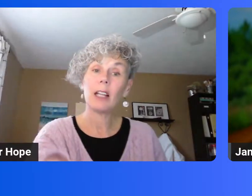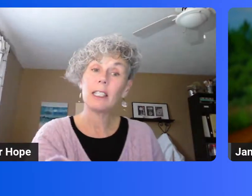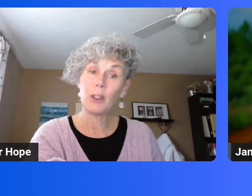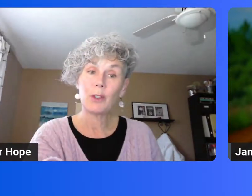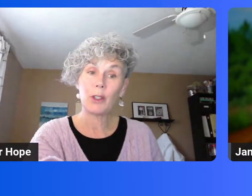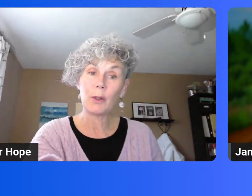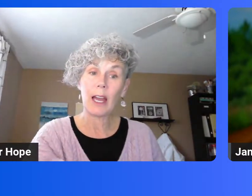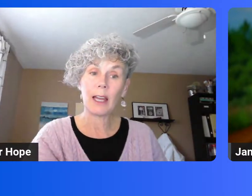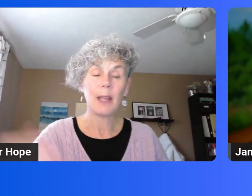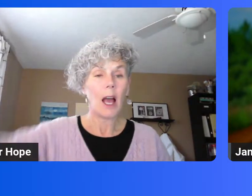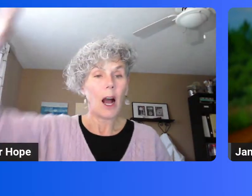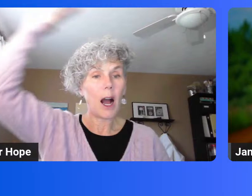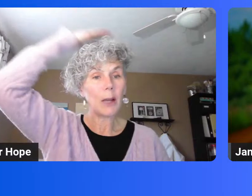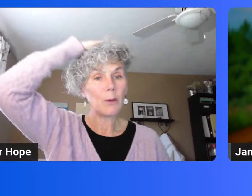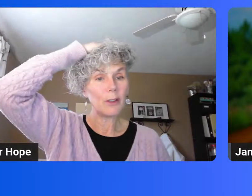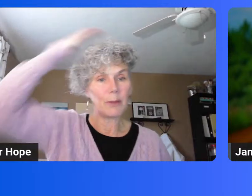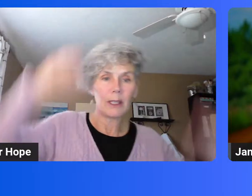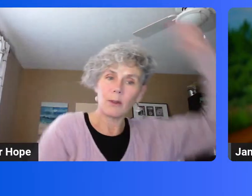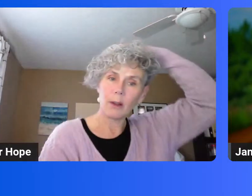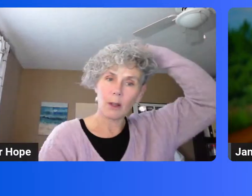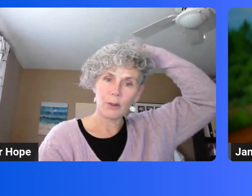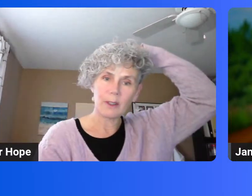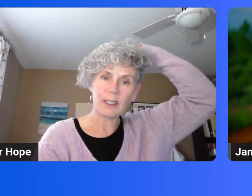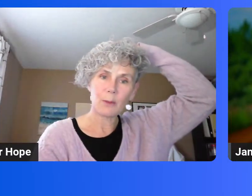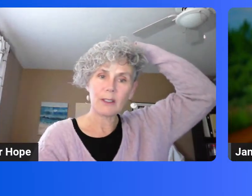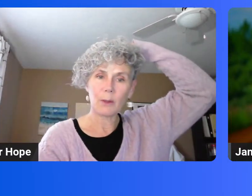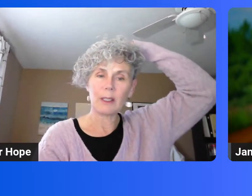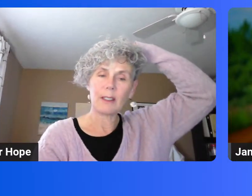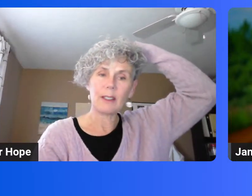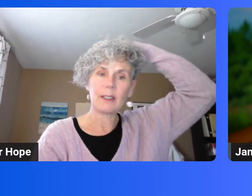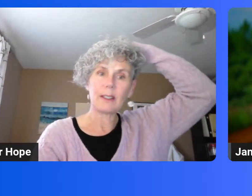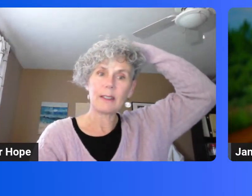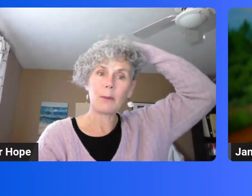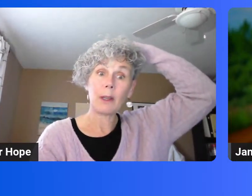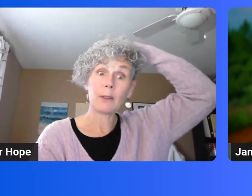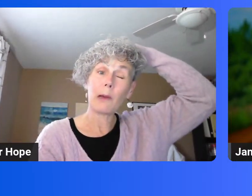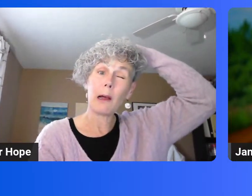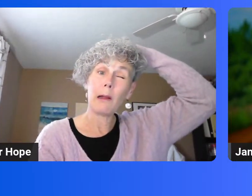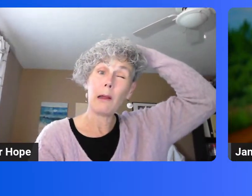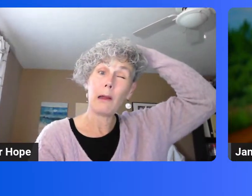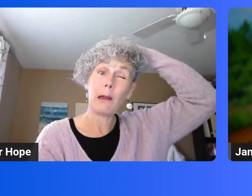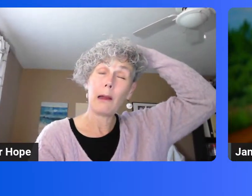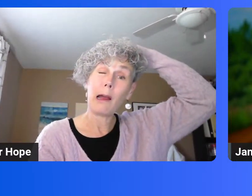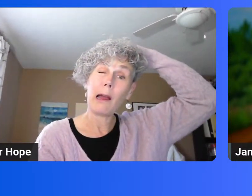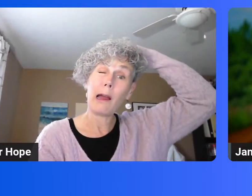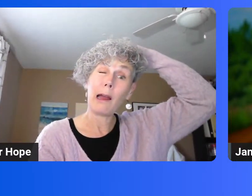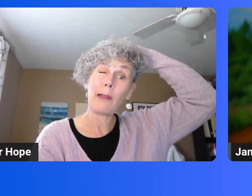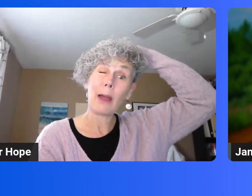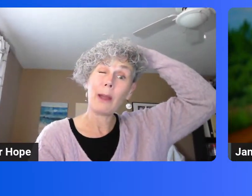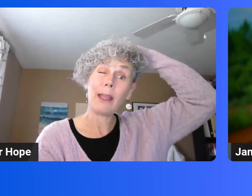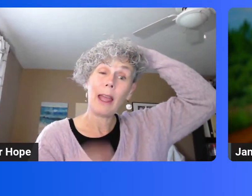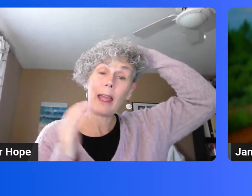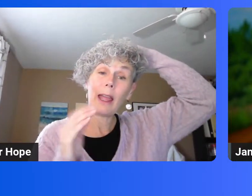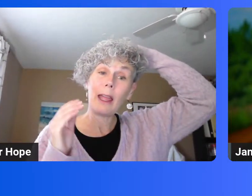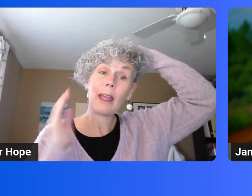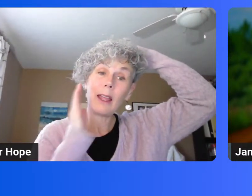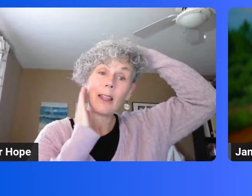you to do that, I would have been, and I'll do it this way so we see it the same way as well. That way